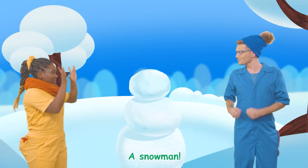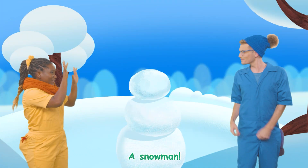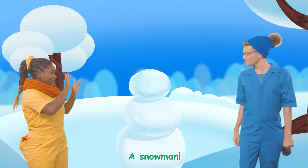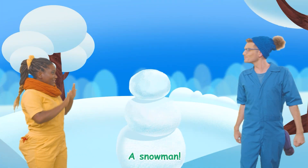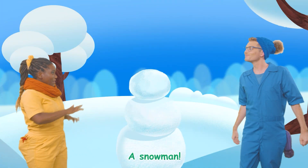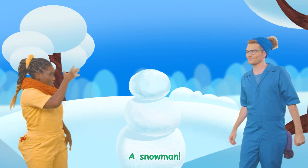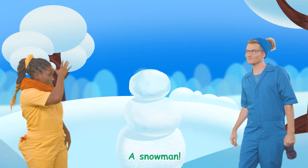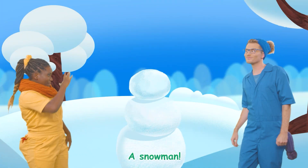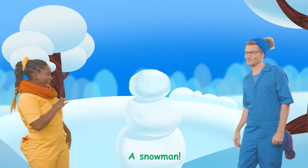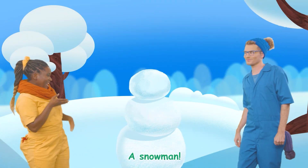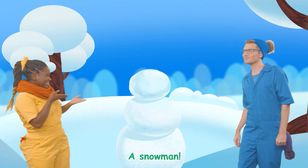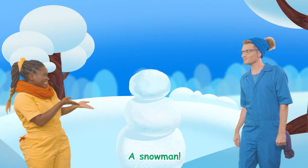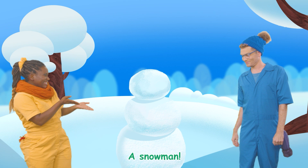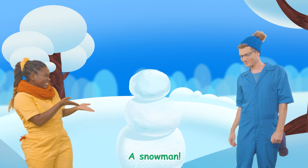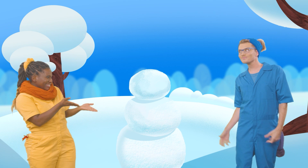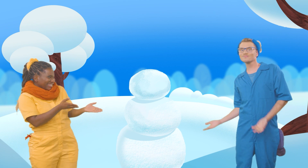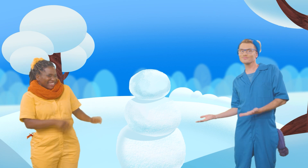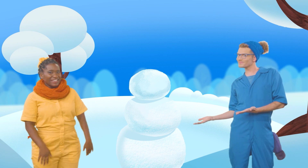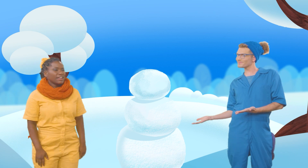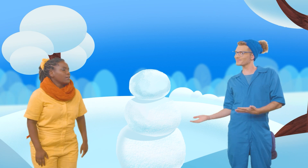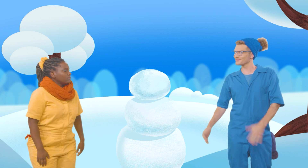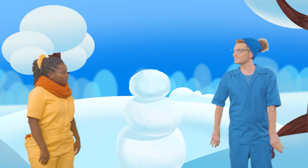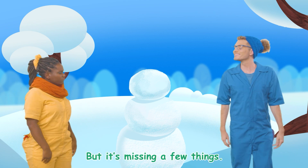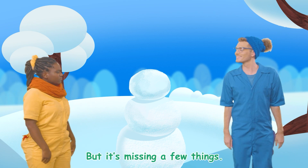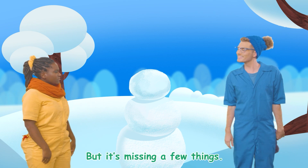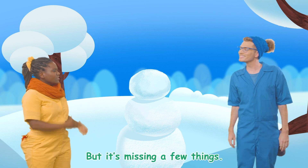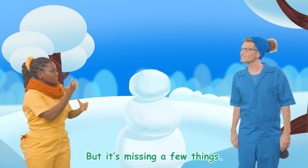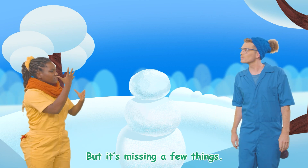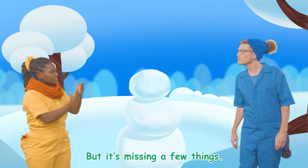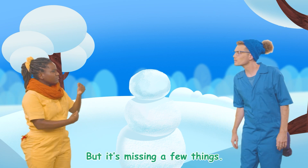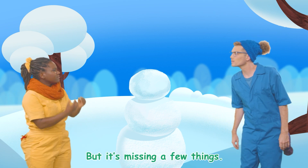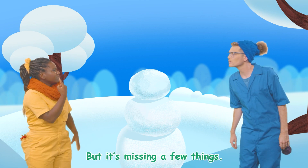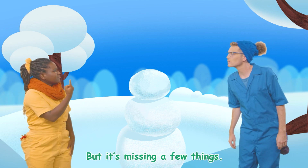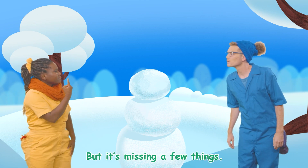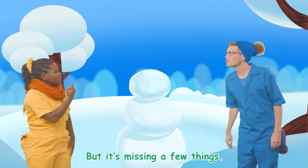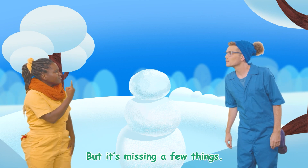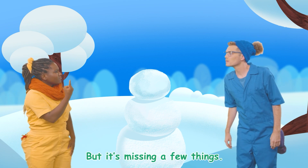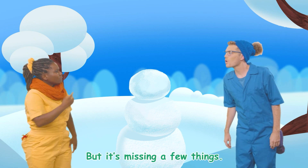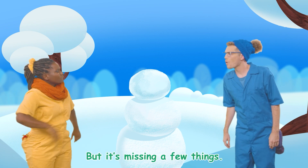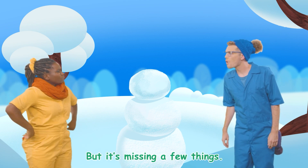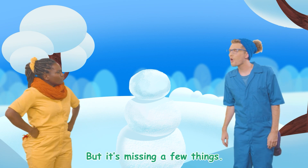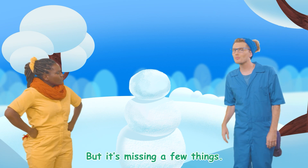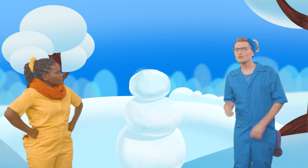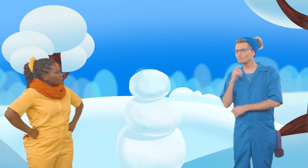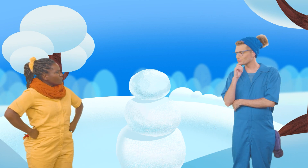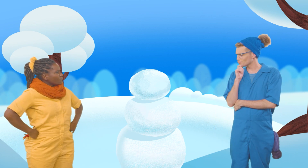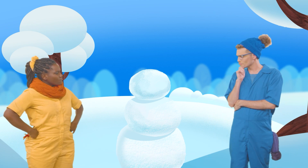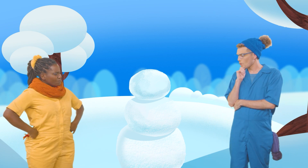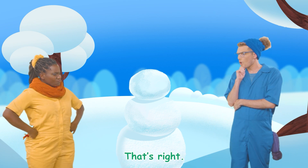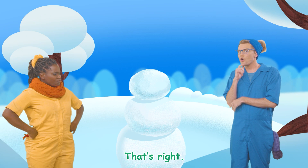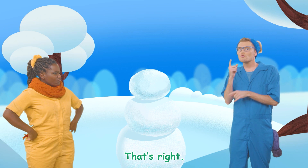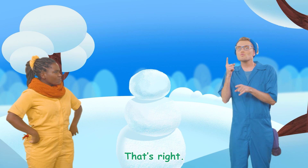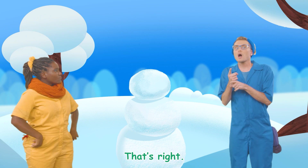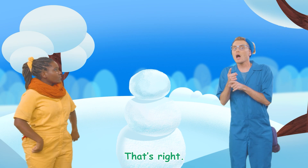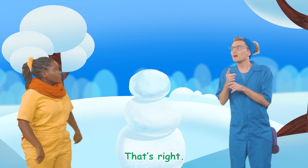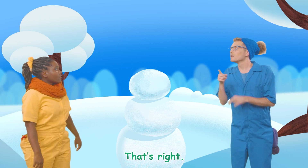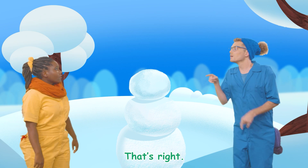A snowman! But it's missing a few things. Ooh, that's right.